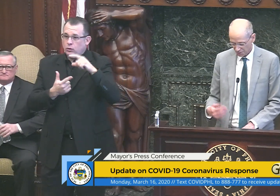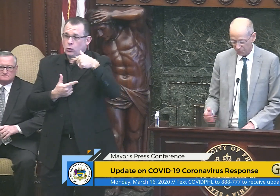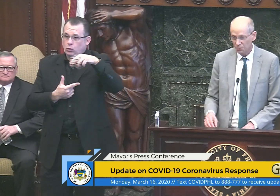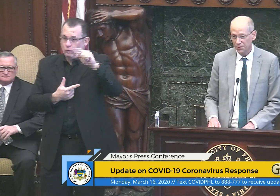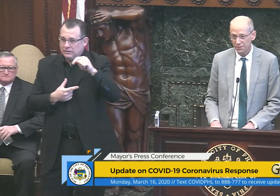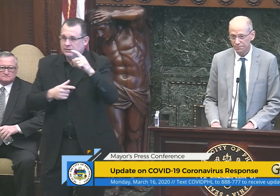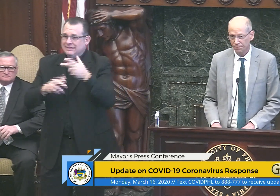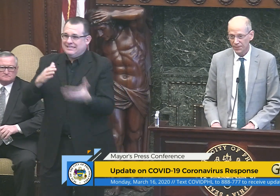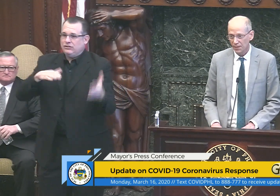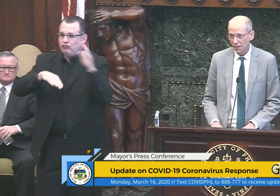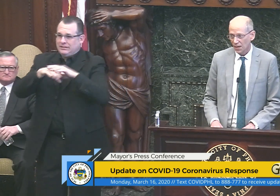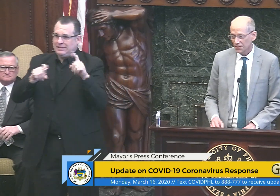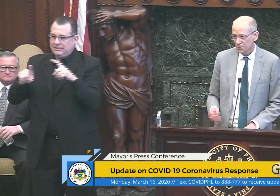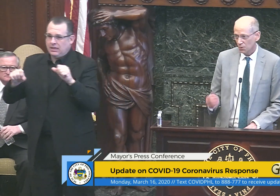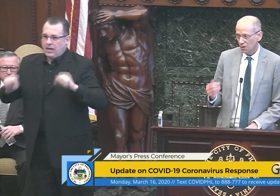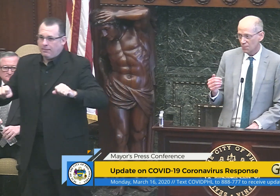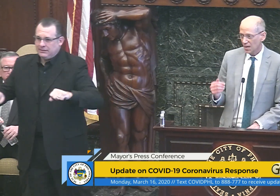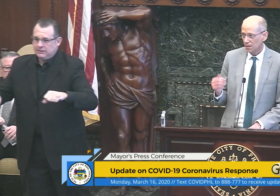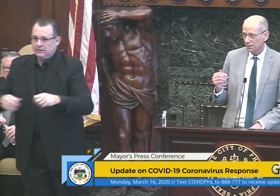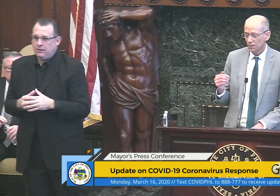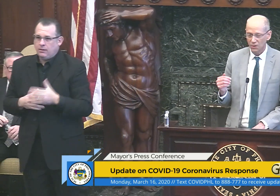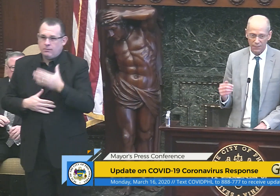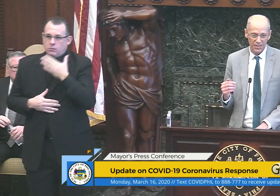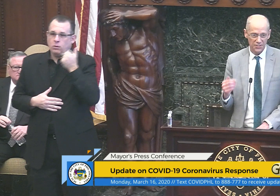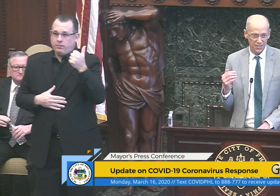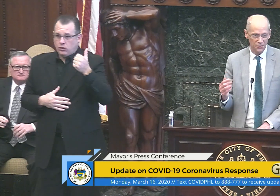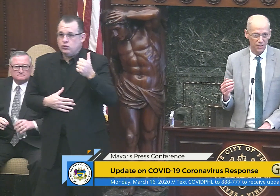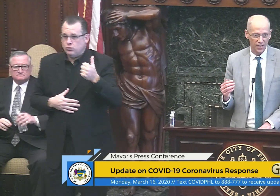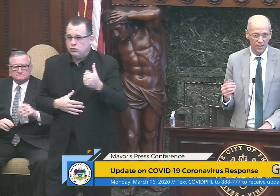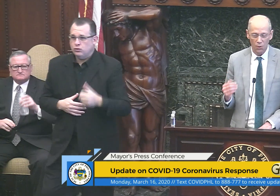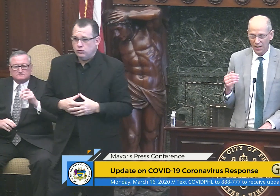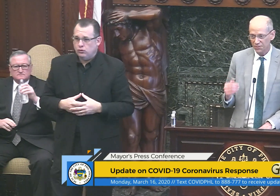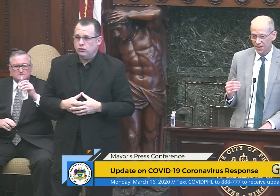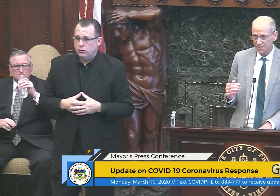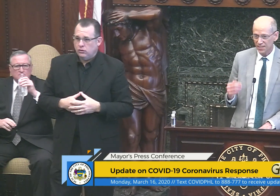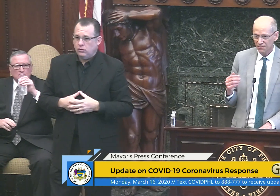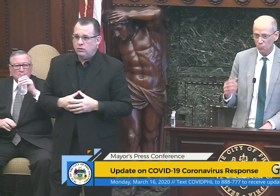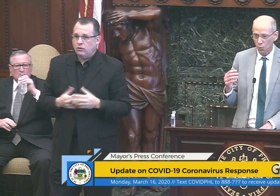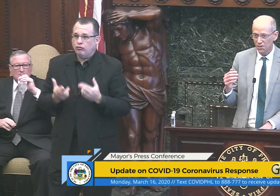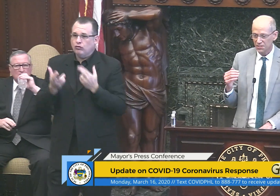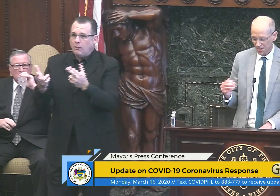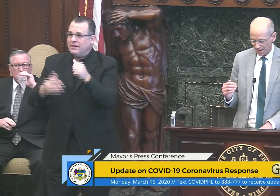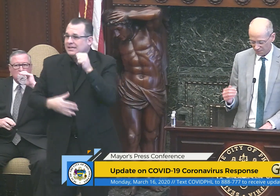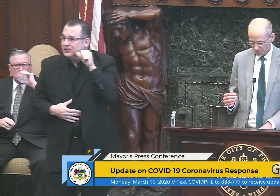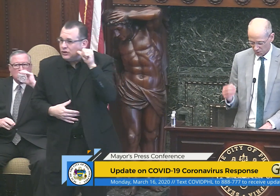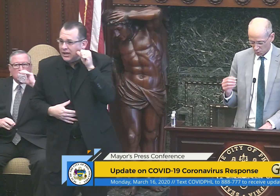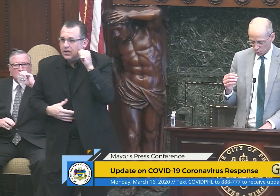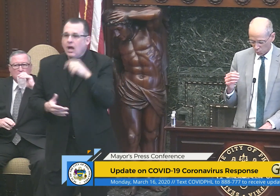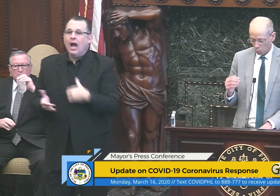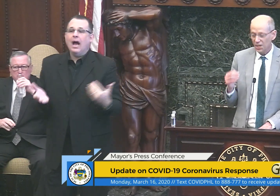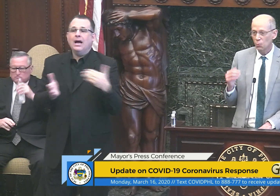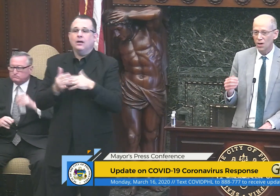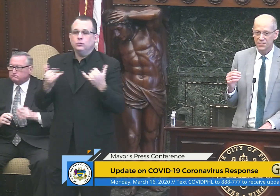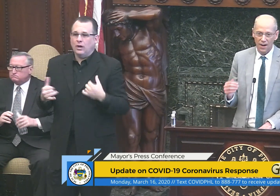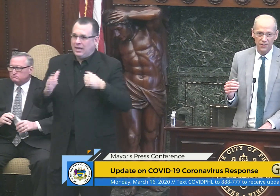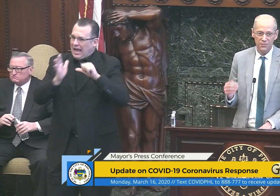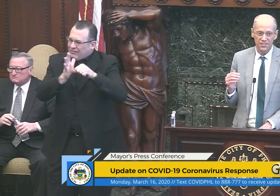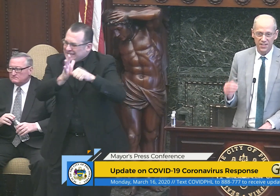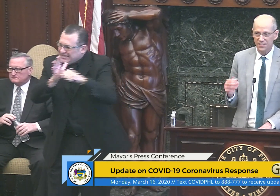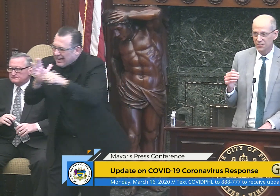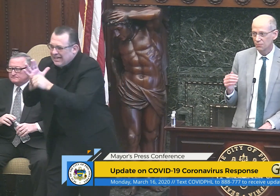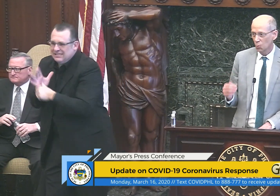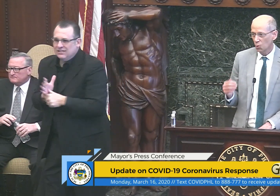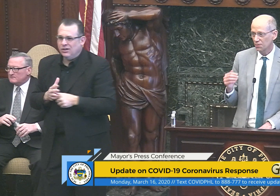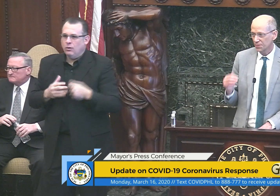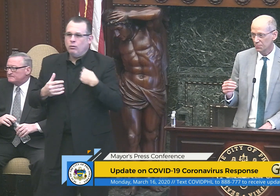capacity and their throughput. And so I made a recommendation yesterday, and I want to emphasize it even more today. We want doctors